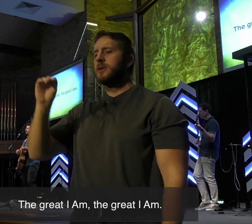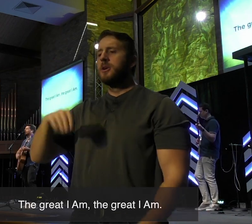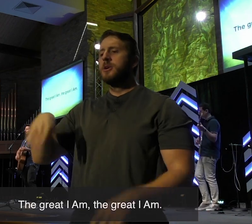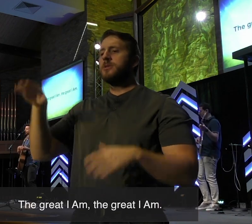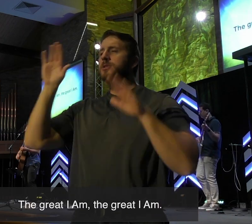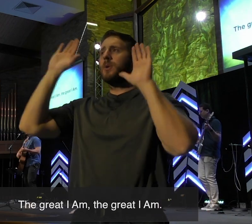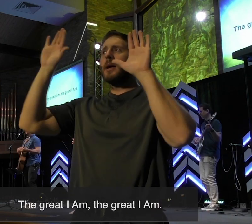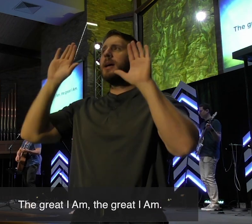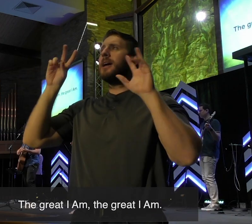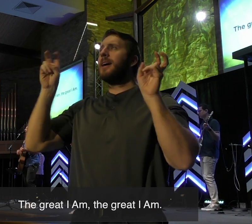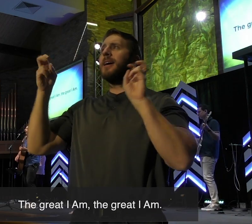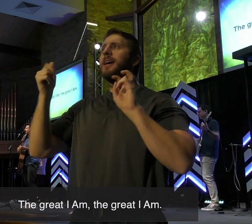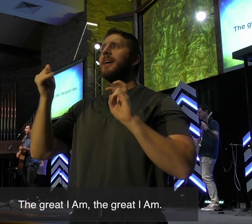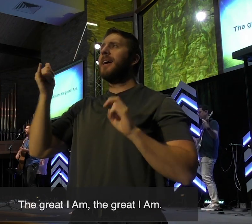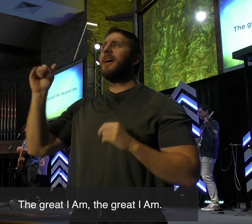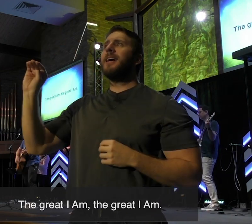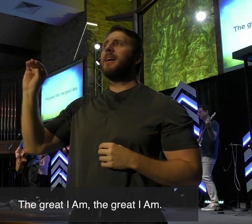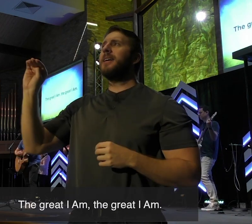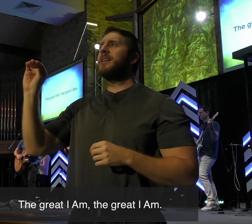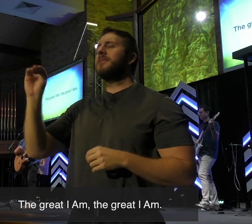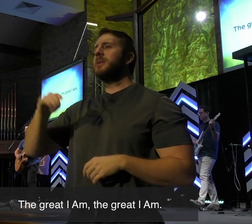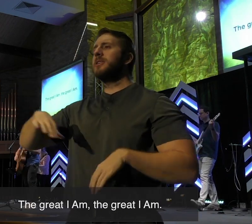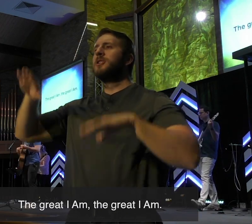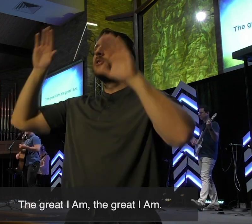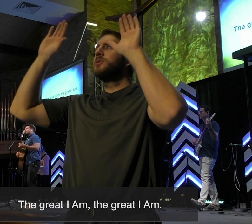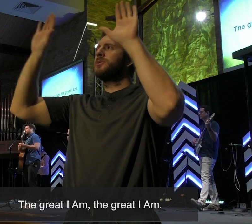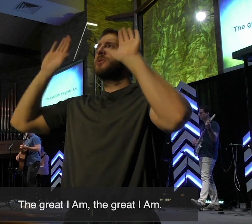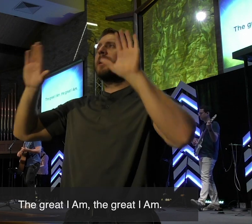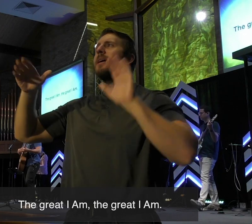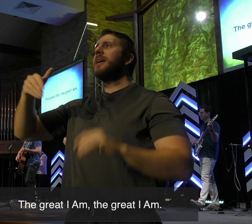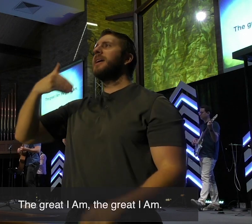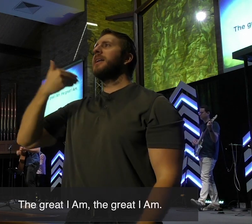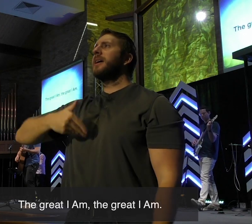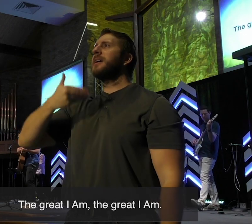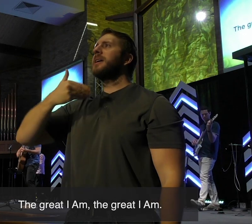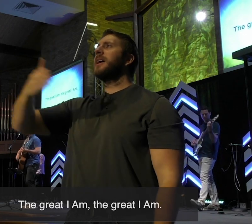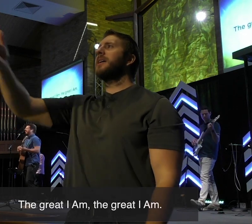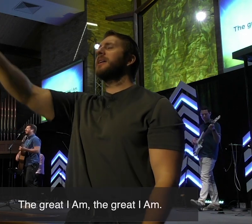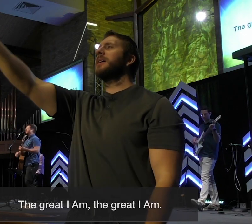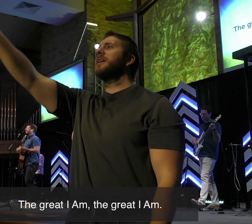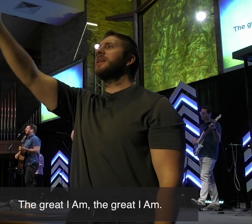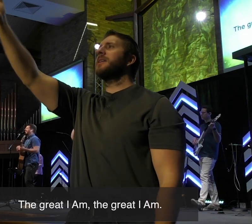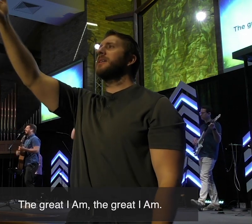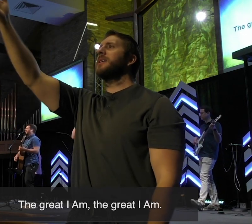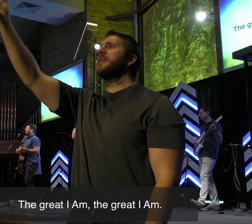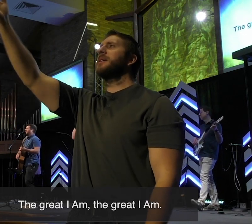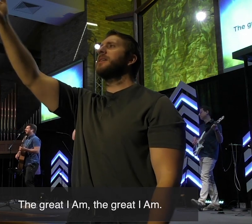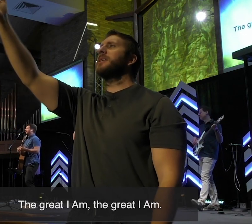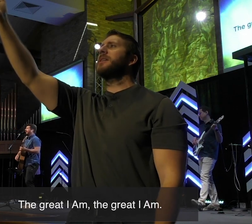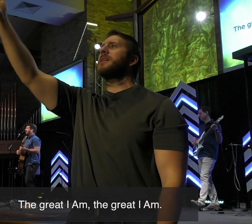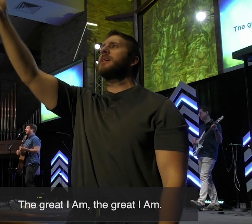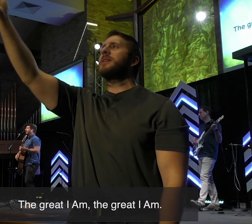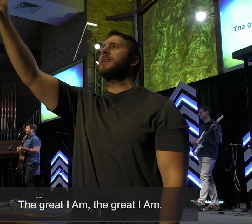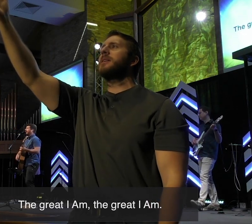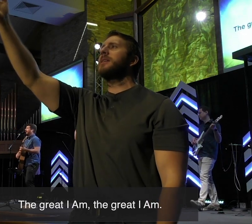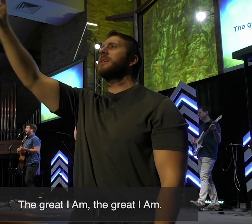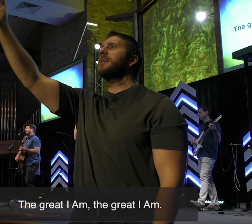am. The great I am. The great I